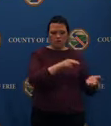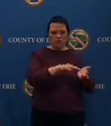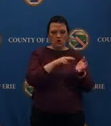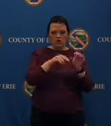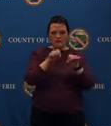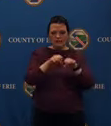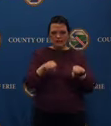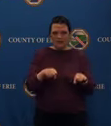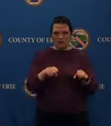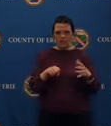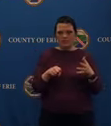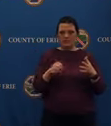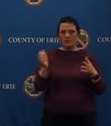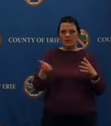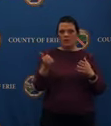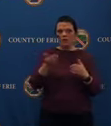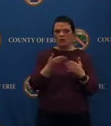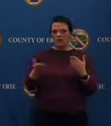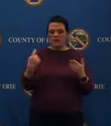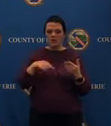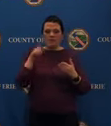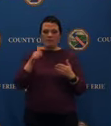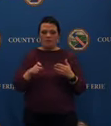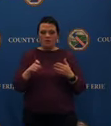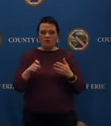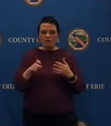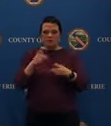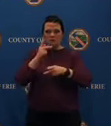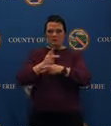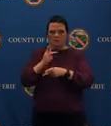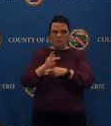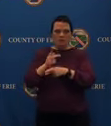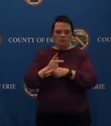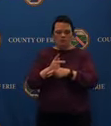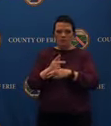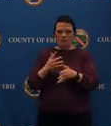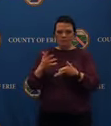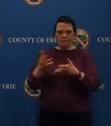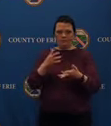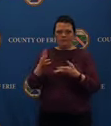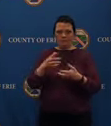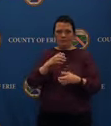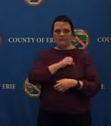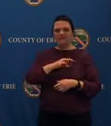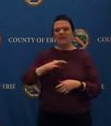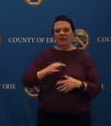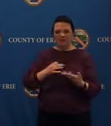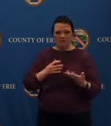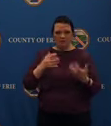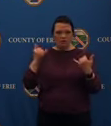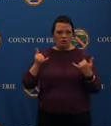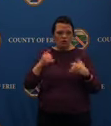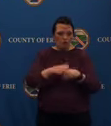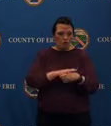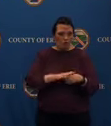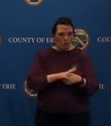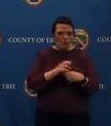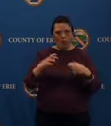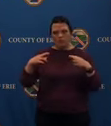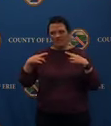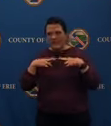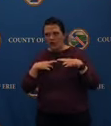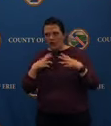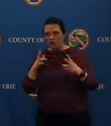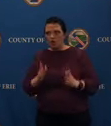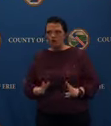stations. The other thing is we have to also man it, so we'd be working with the state to man it with either current local staff,